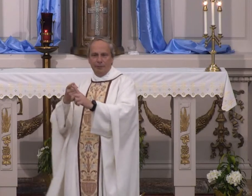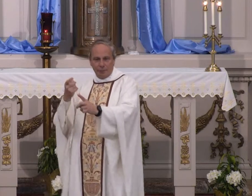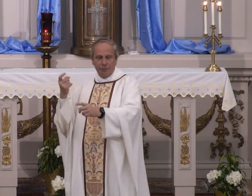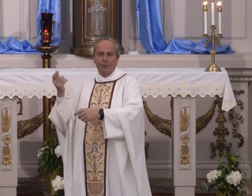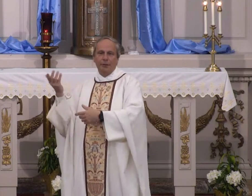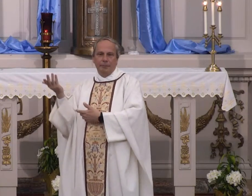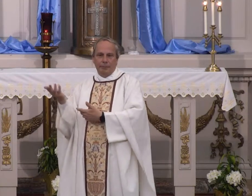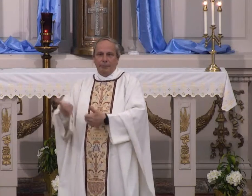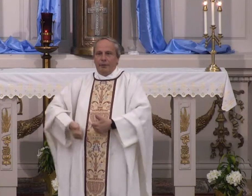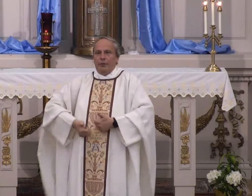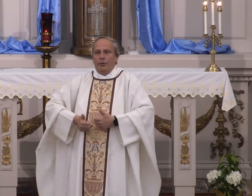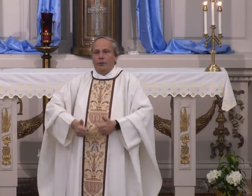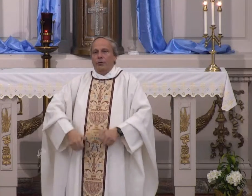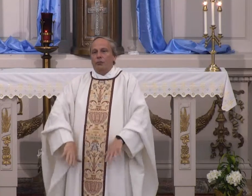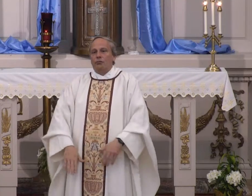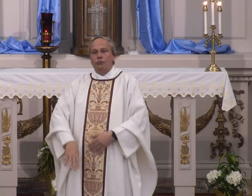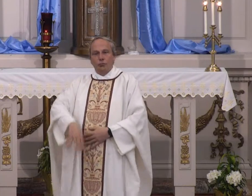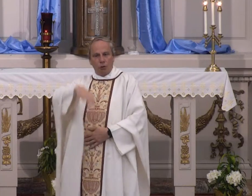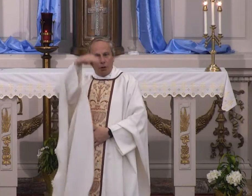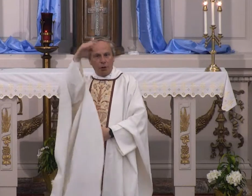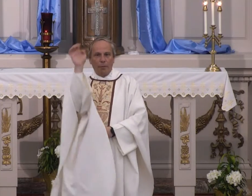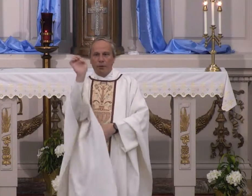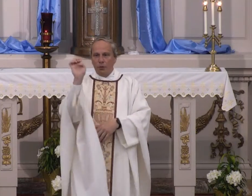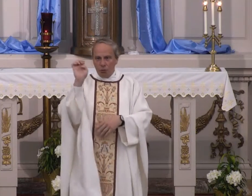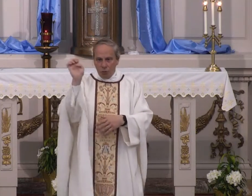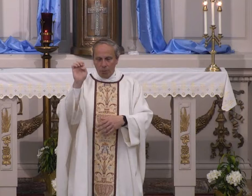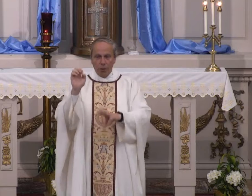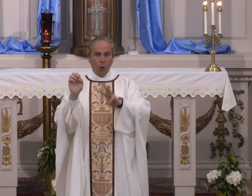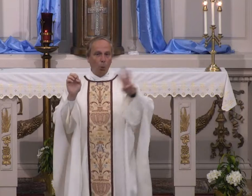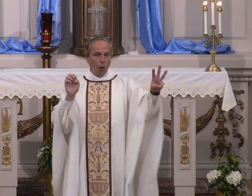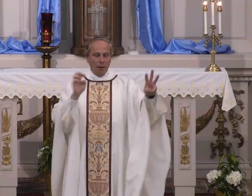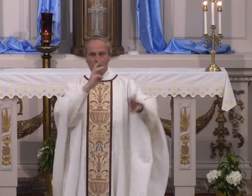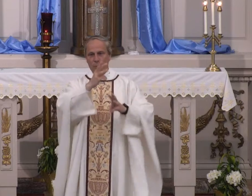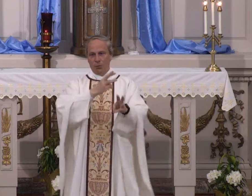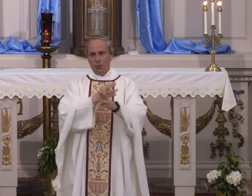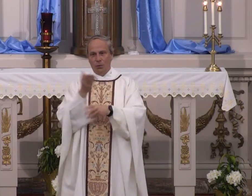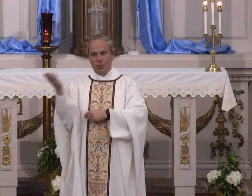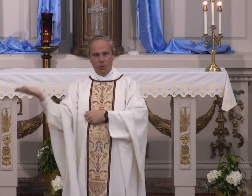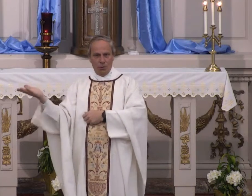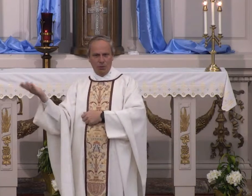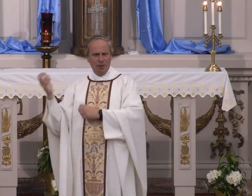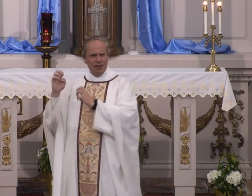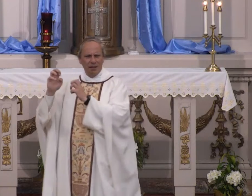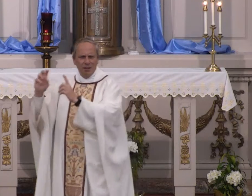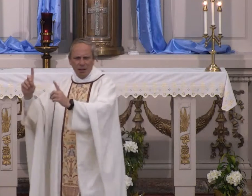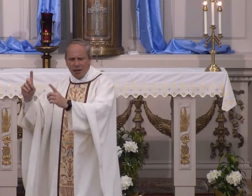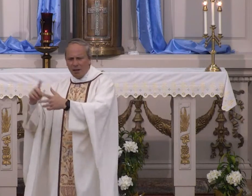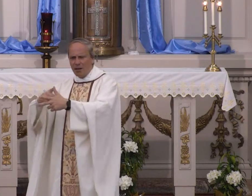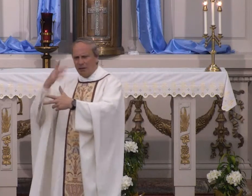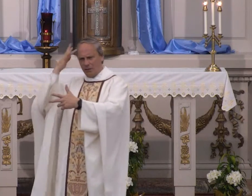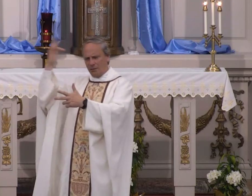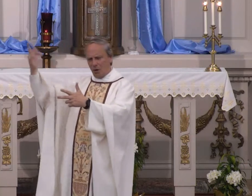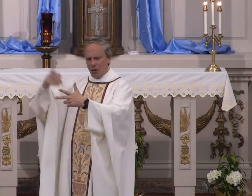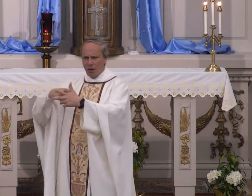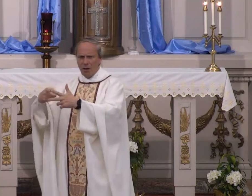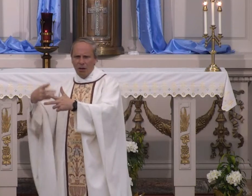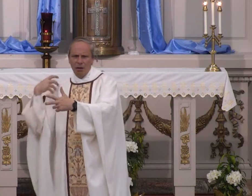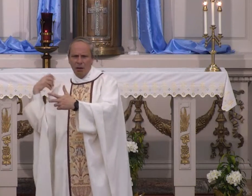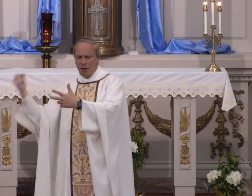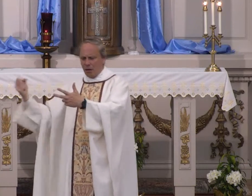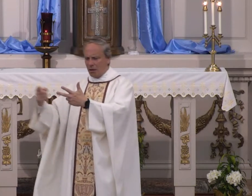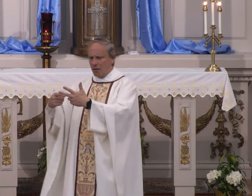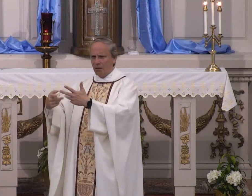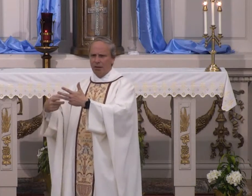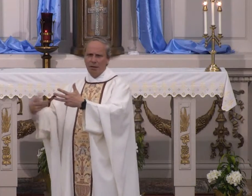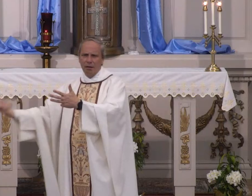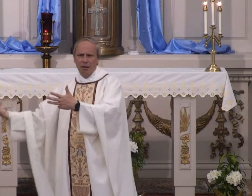from France, and he benefited from the place in his life where he was born and raised in the